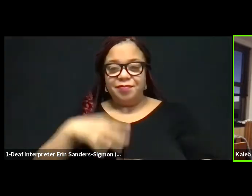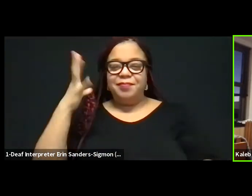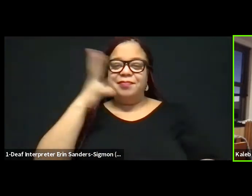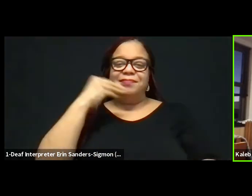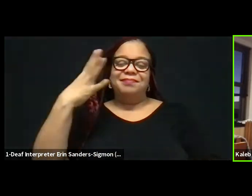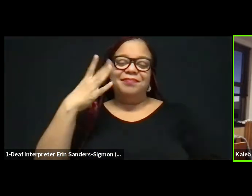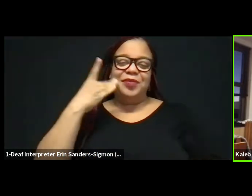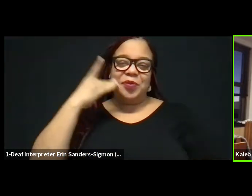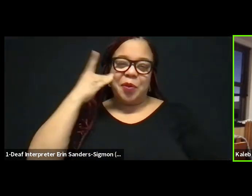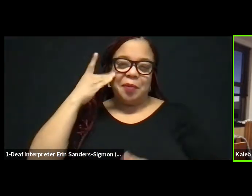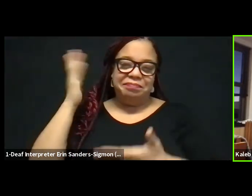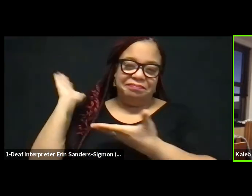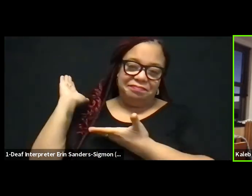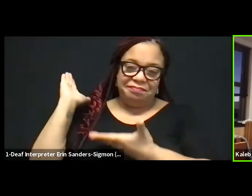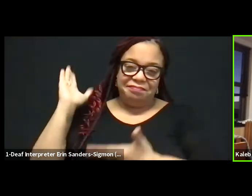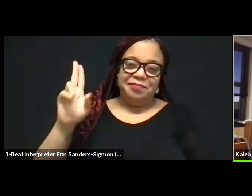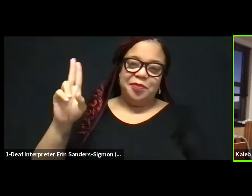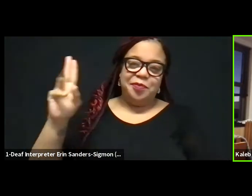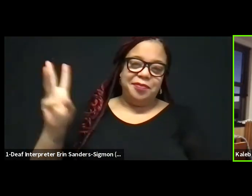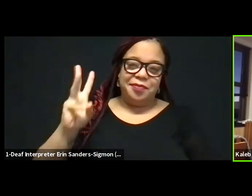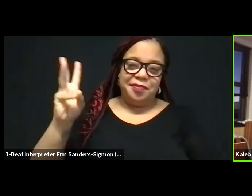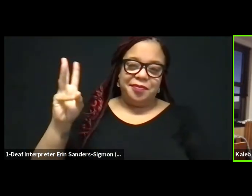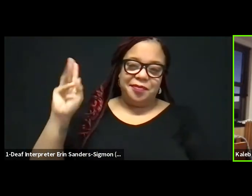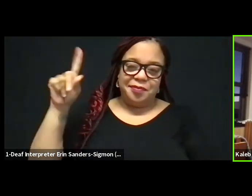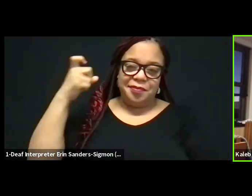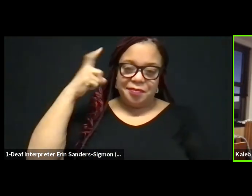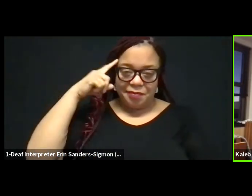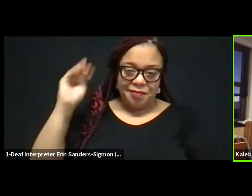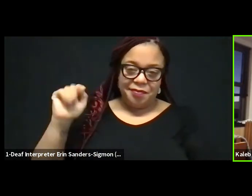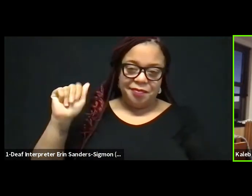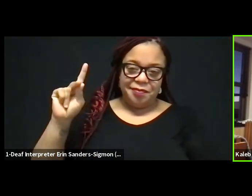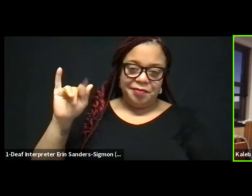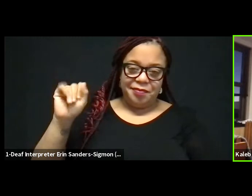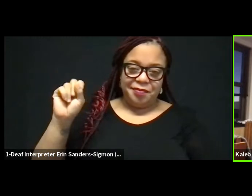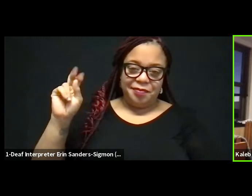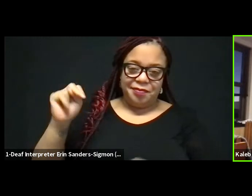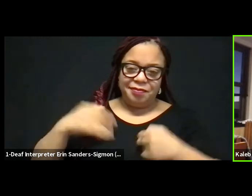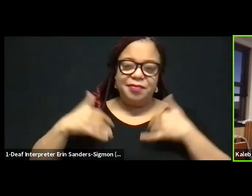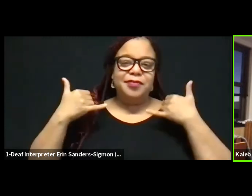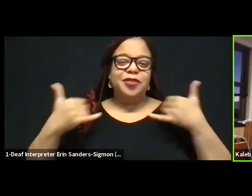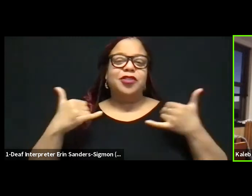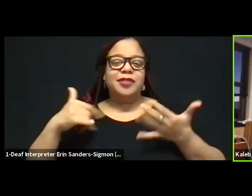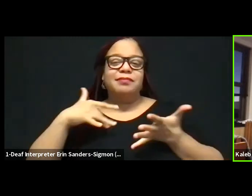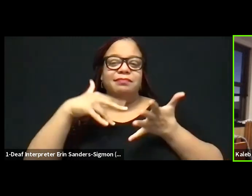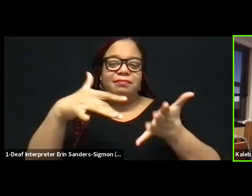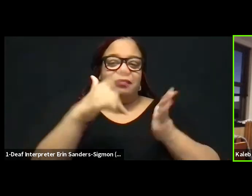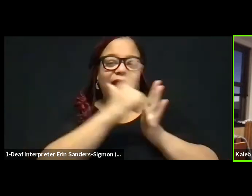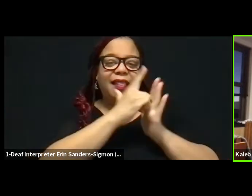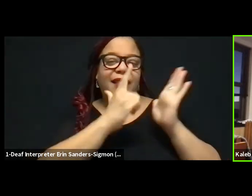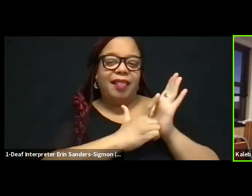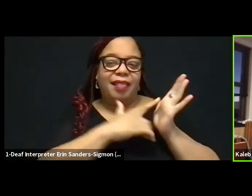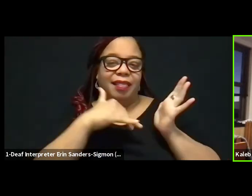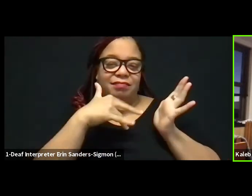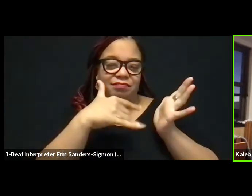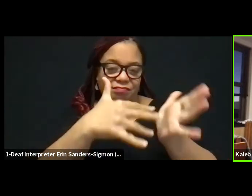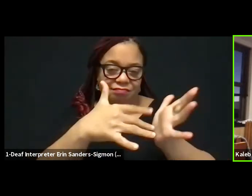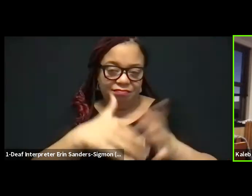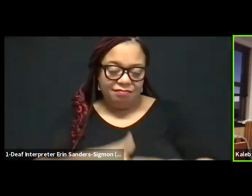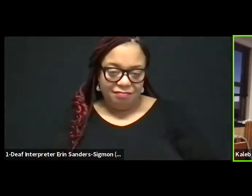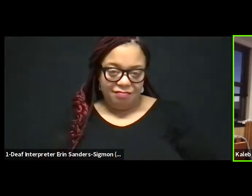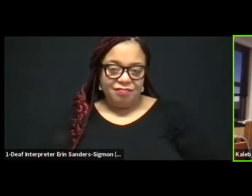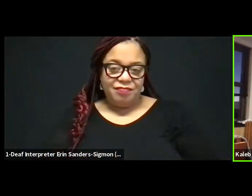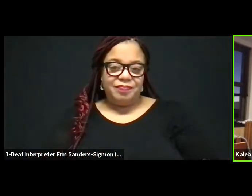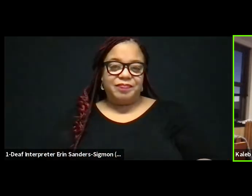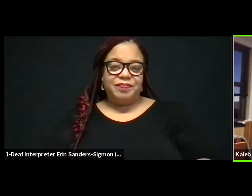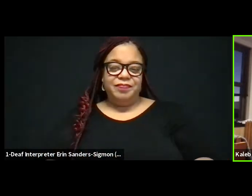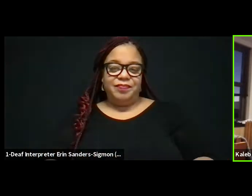sociology. I am on Ho-Chunk land here in Madison, and back home